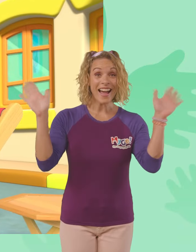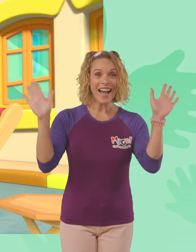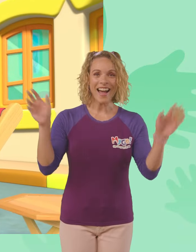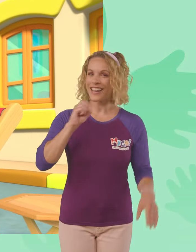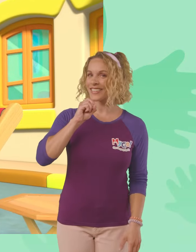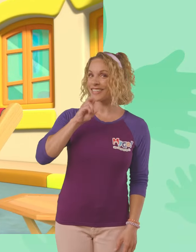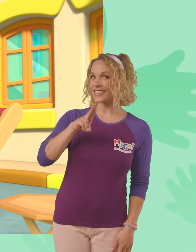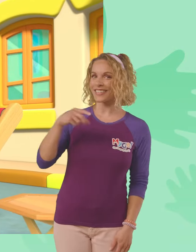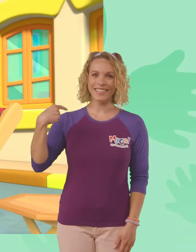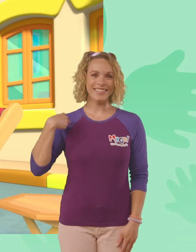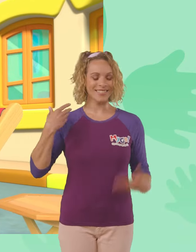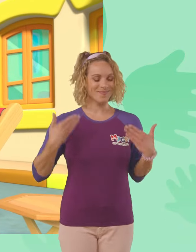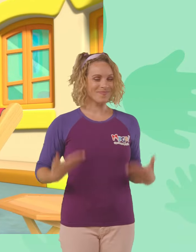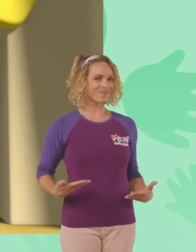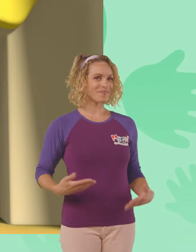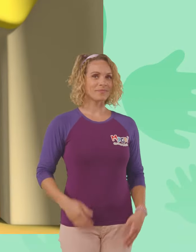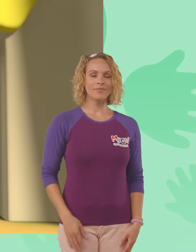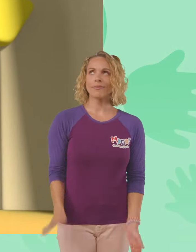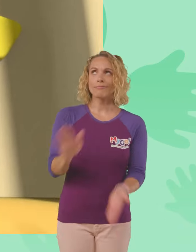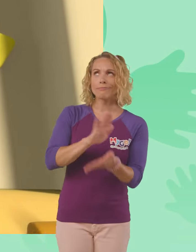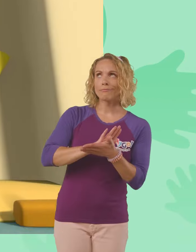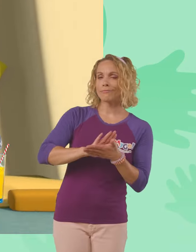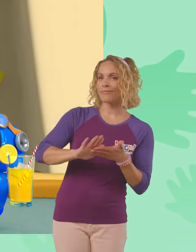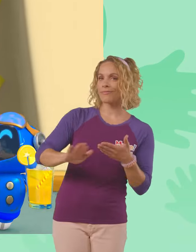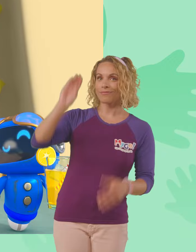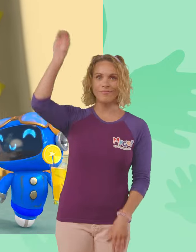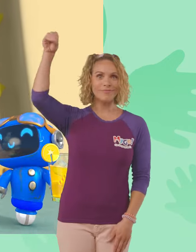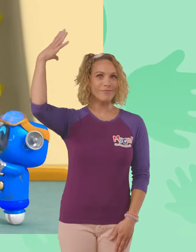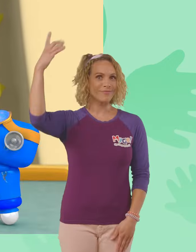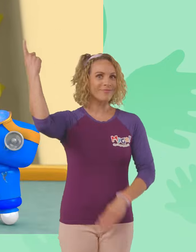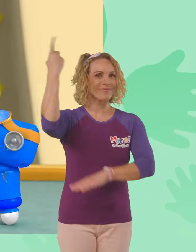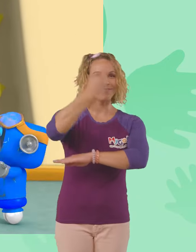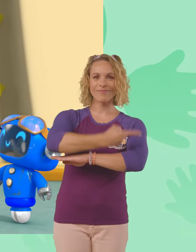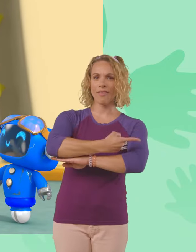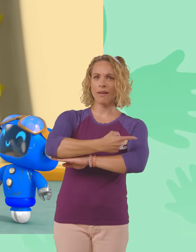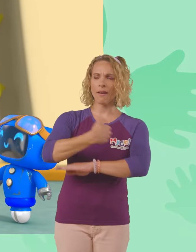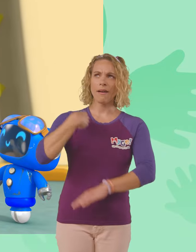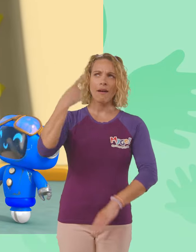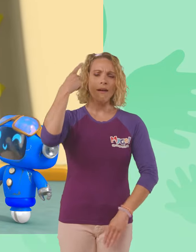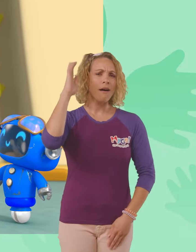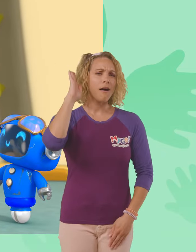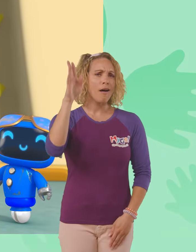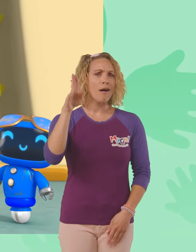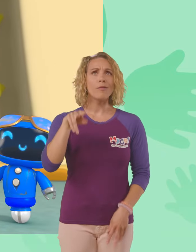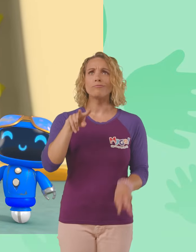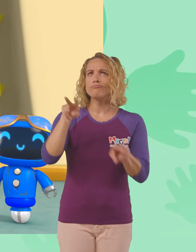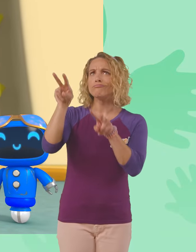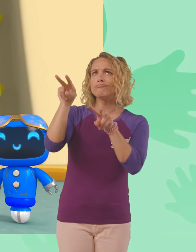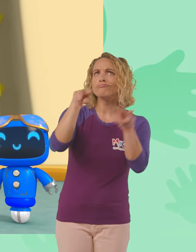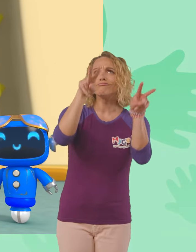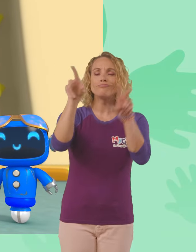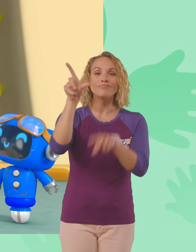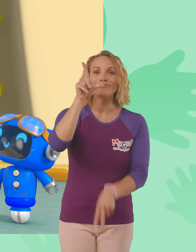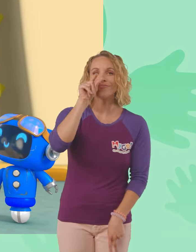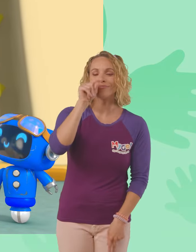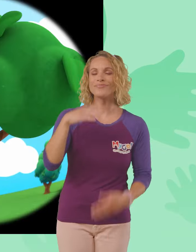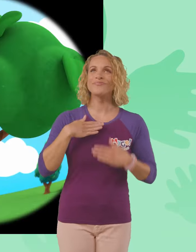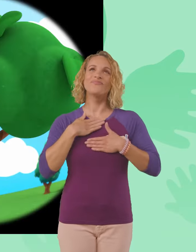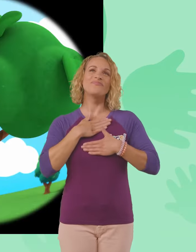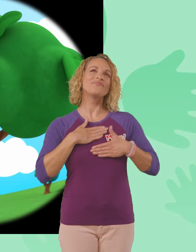Hello there, everyone. Gecko here. It's a lovely sunny day, so I thought I'd do some bird